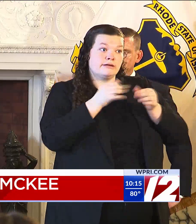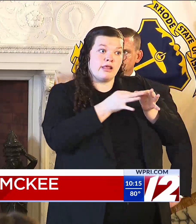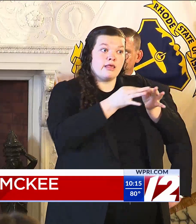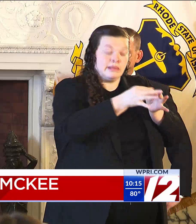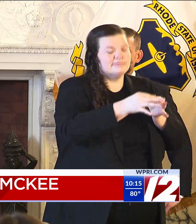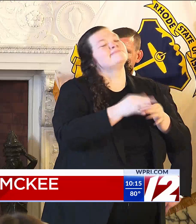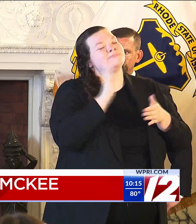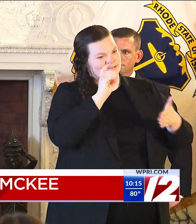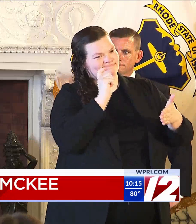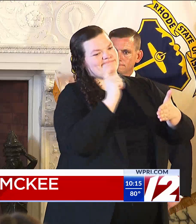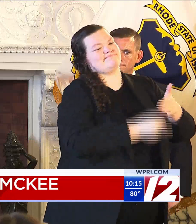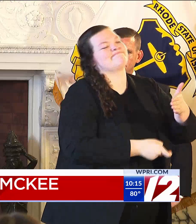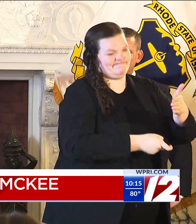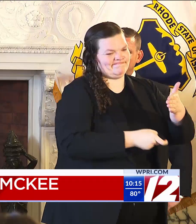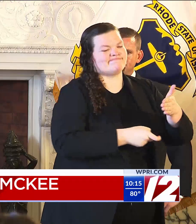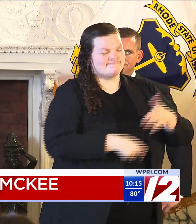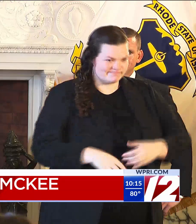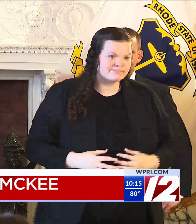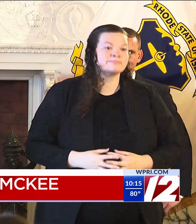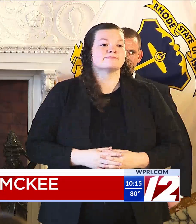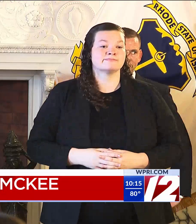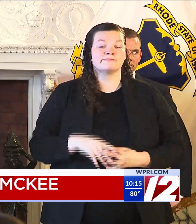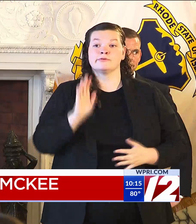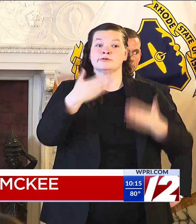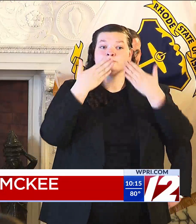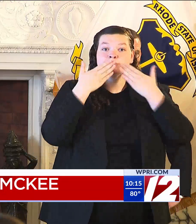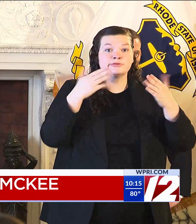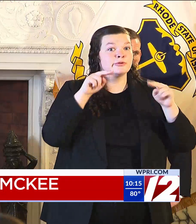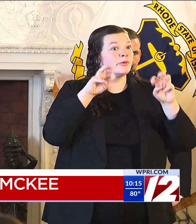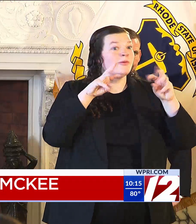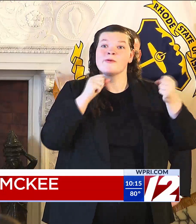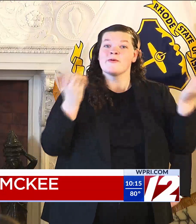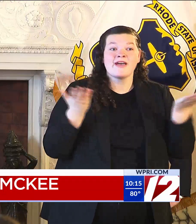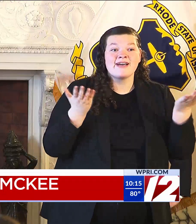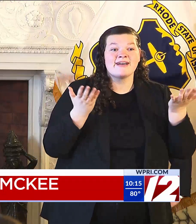It will make traffic flow easier in both directions.